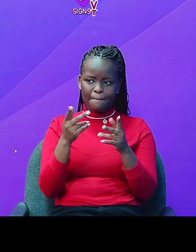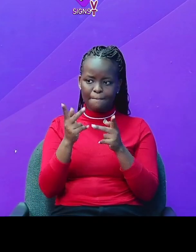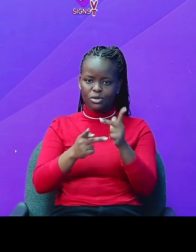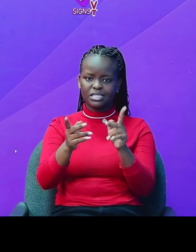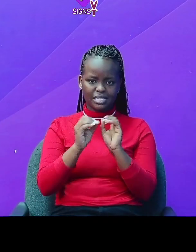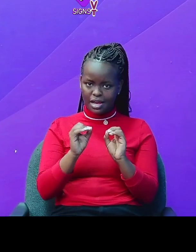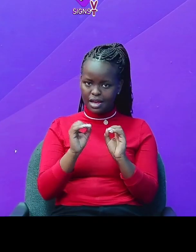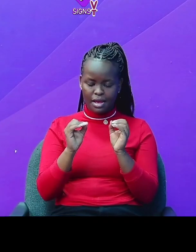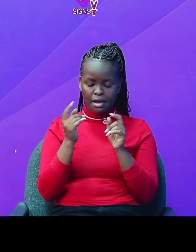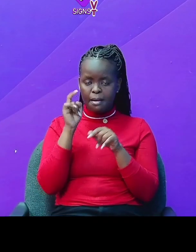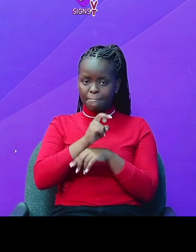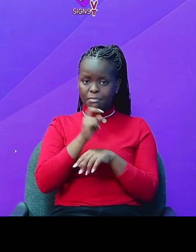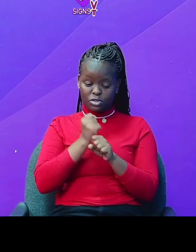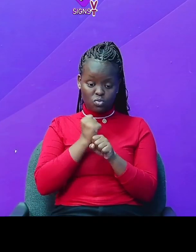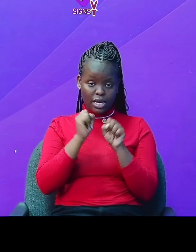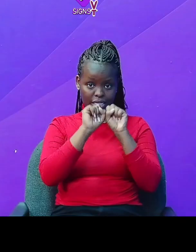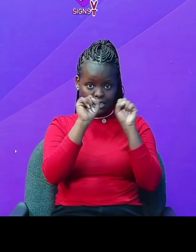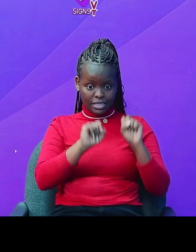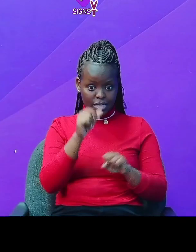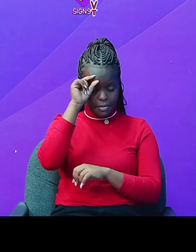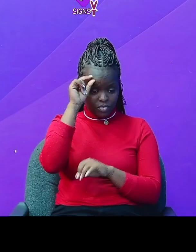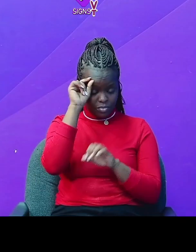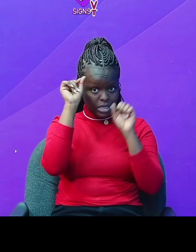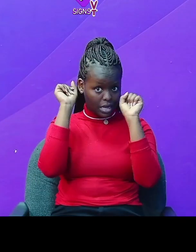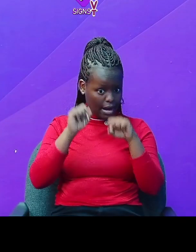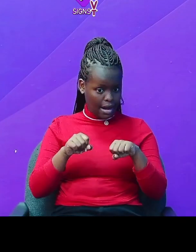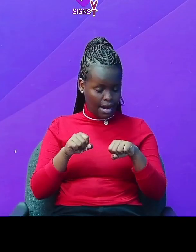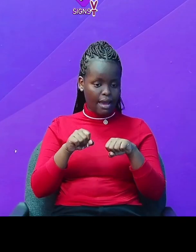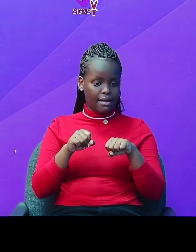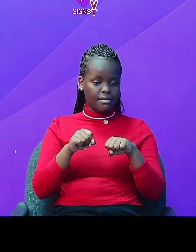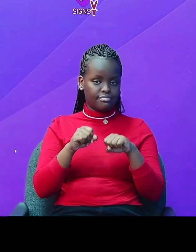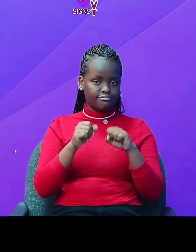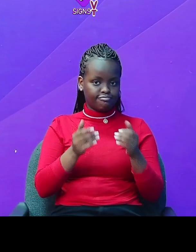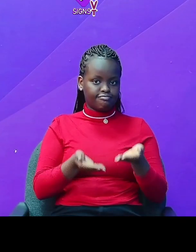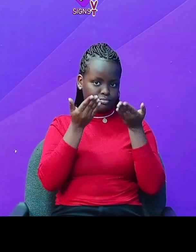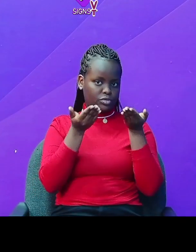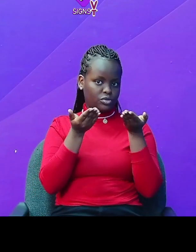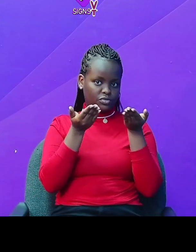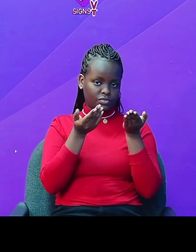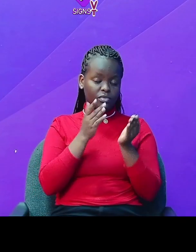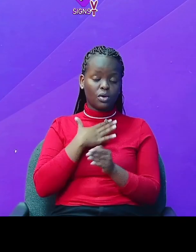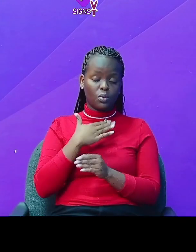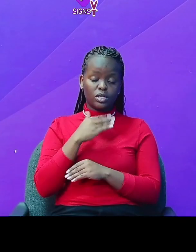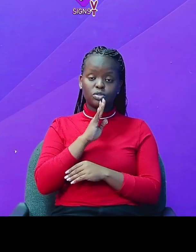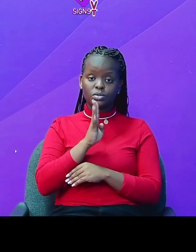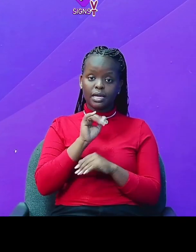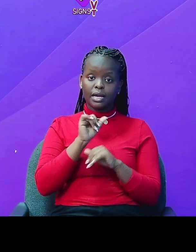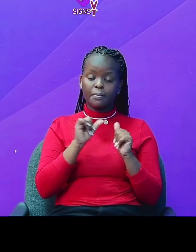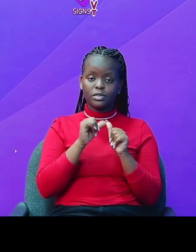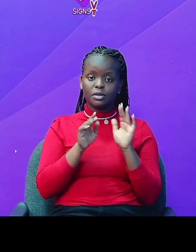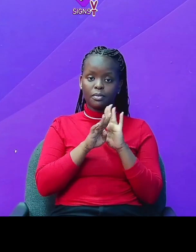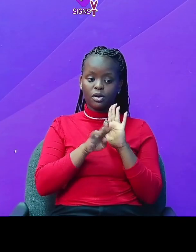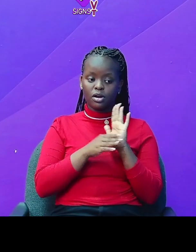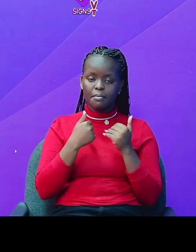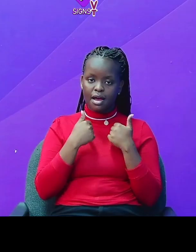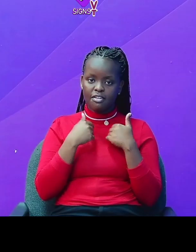work in a system that government is able to scale up. I actually want to speak specifically about a program we have, which